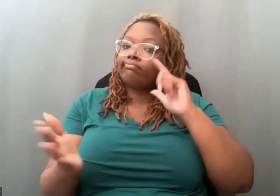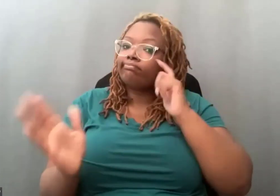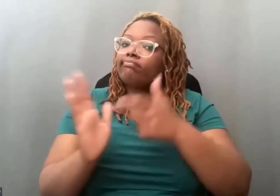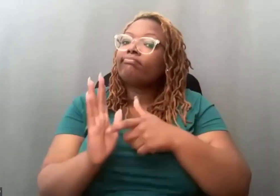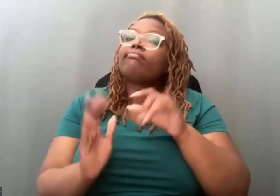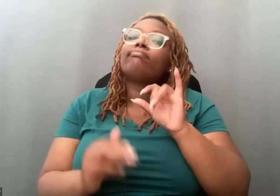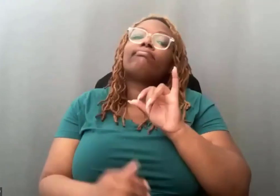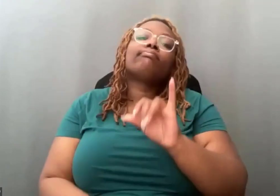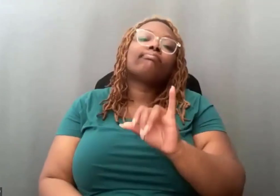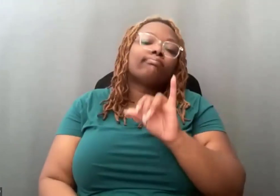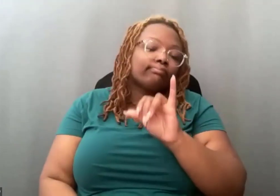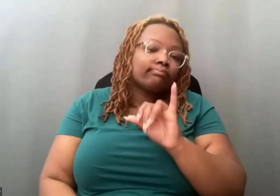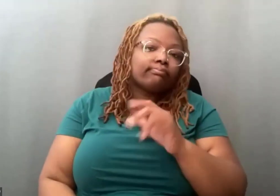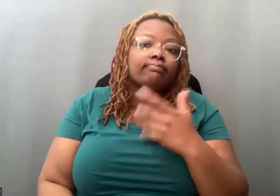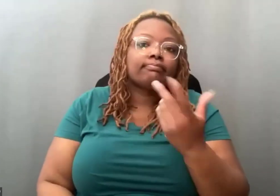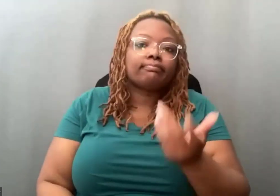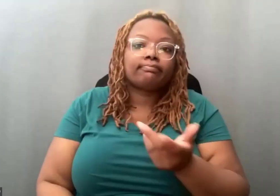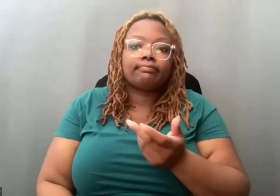is